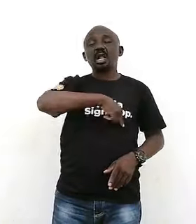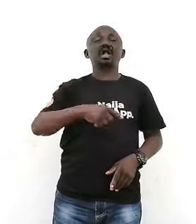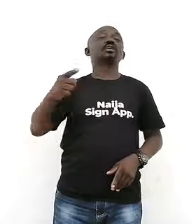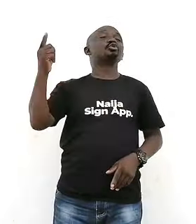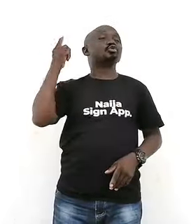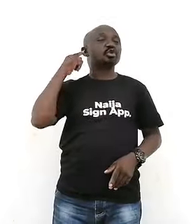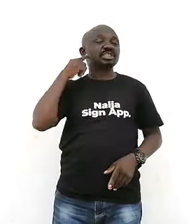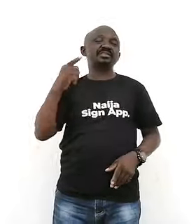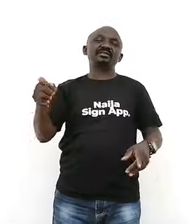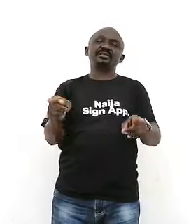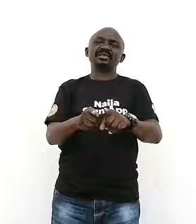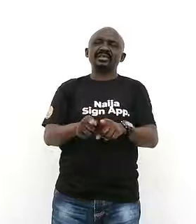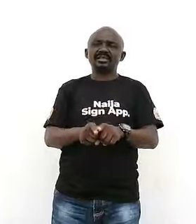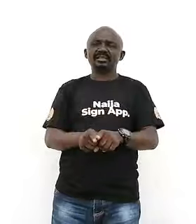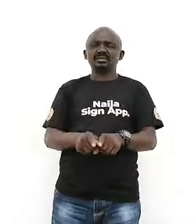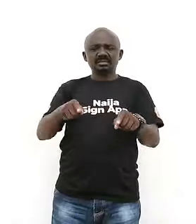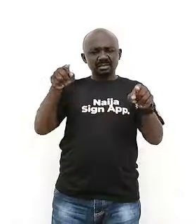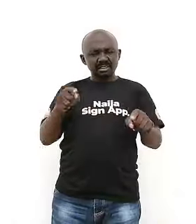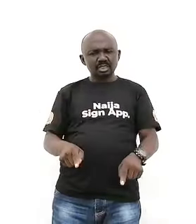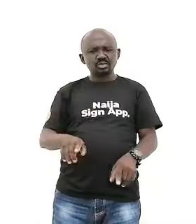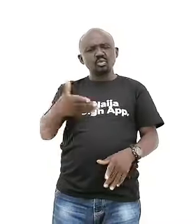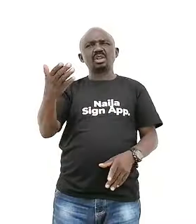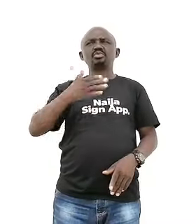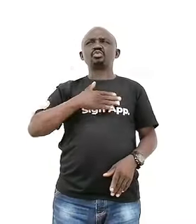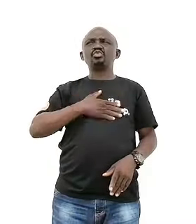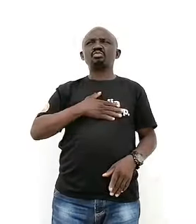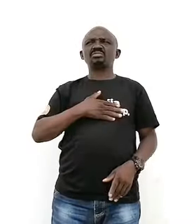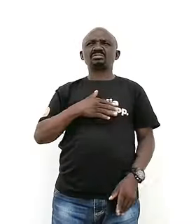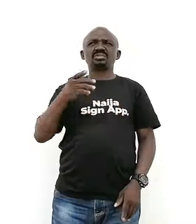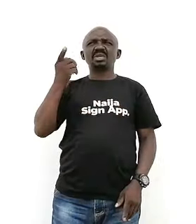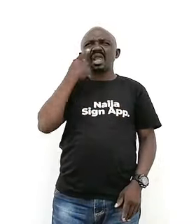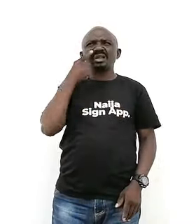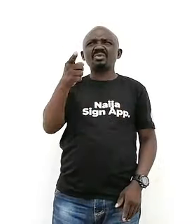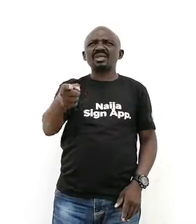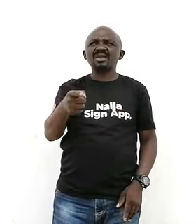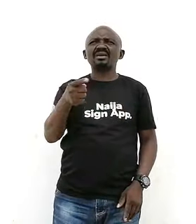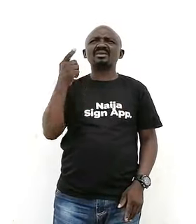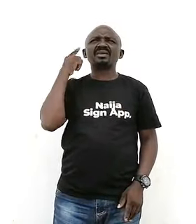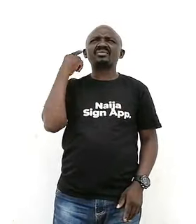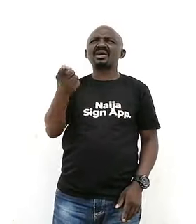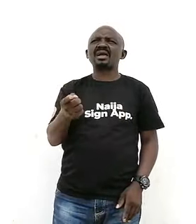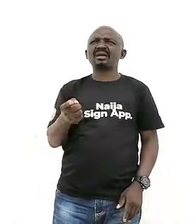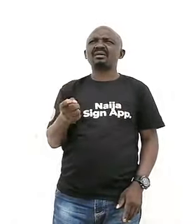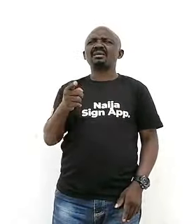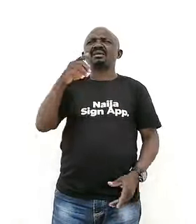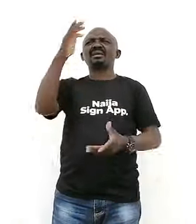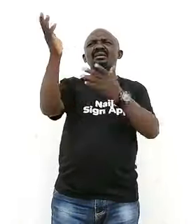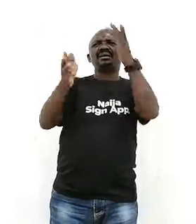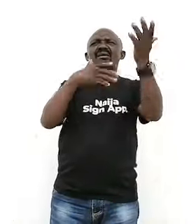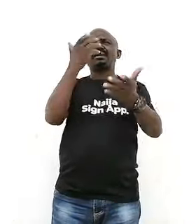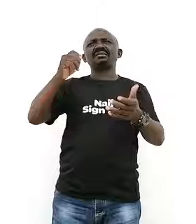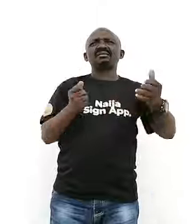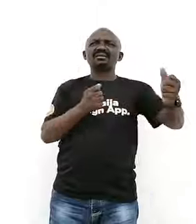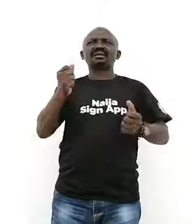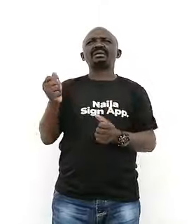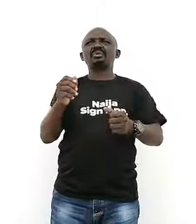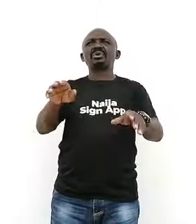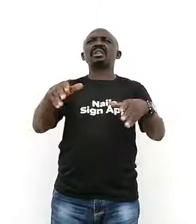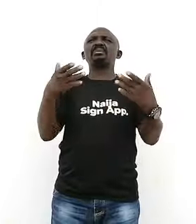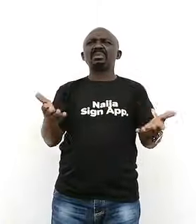full awareness that people are supposed to pay a little bit of attention to this community, to this linguistic heritage of different communities,